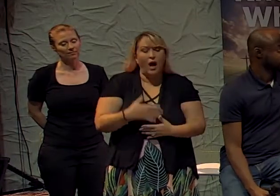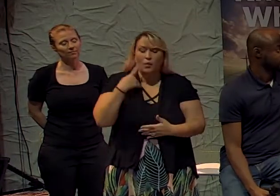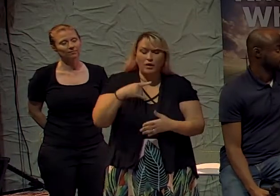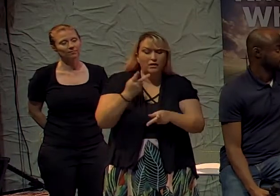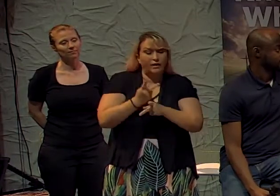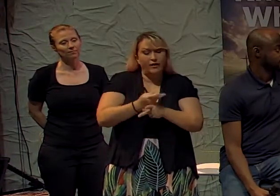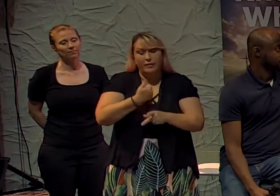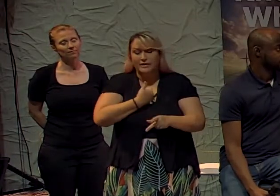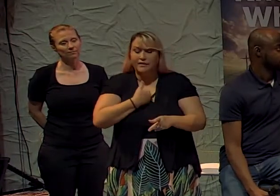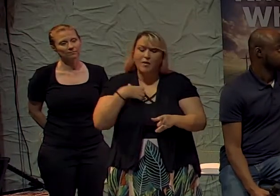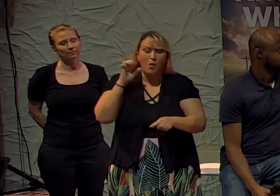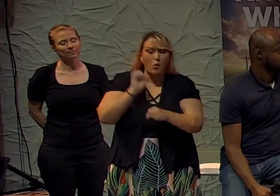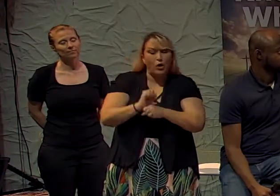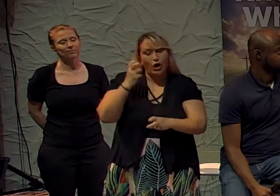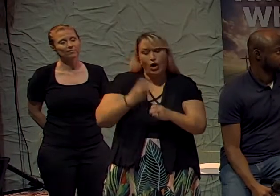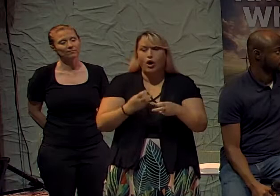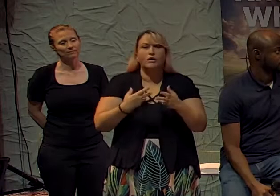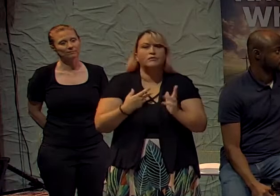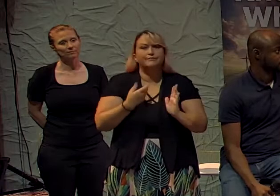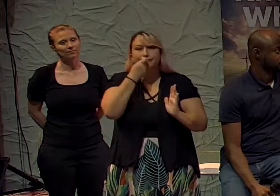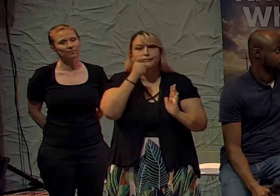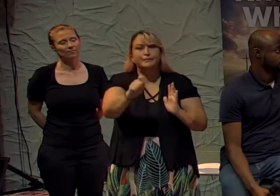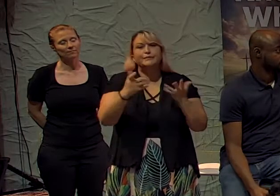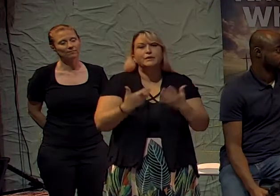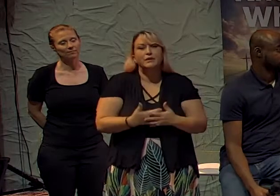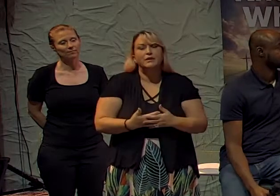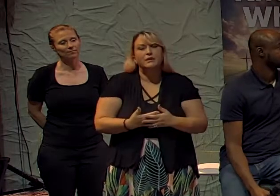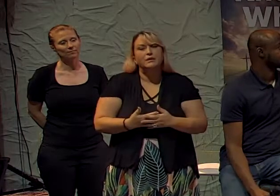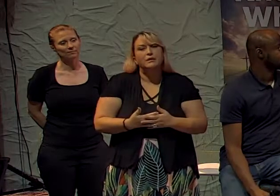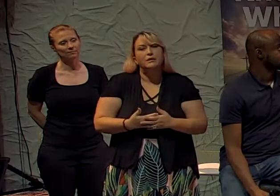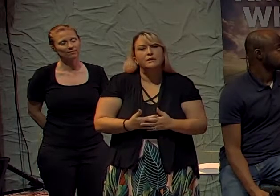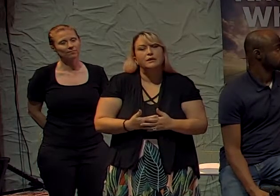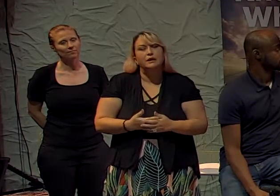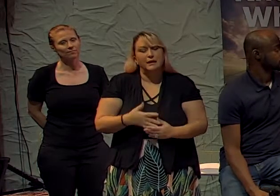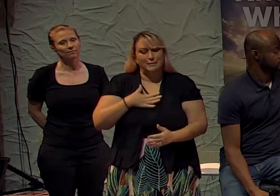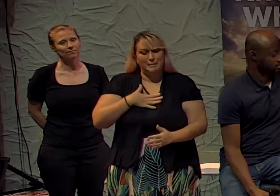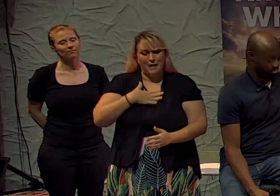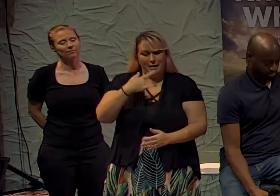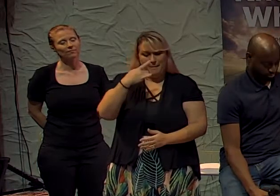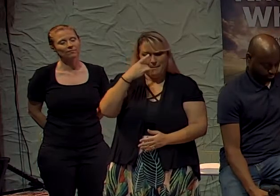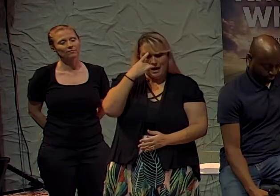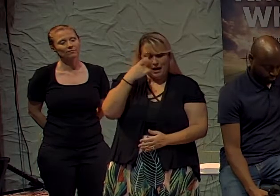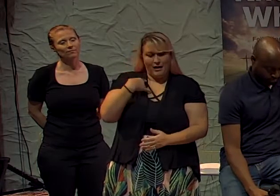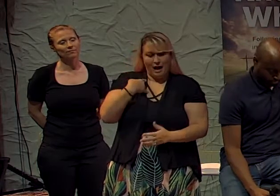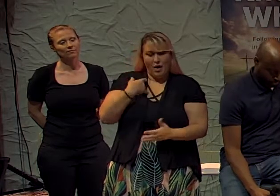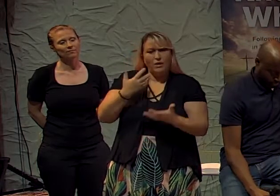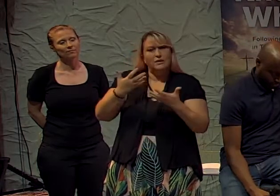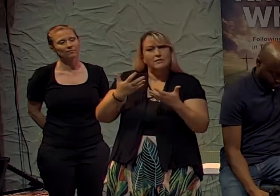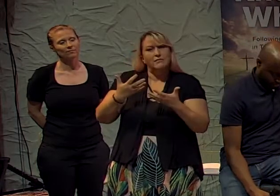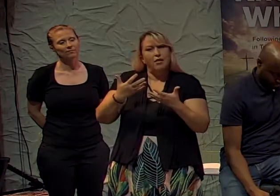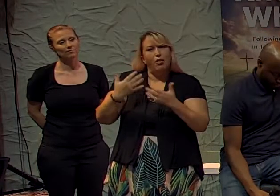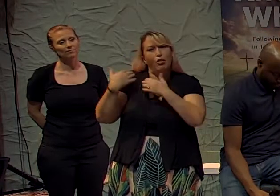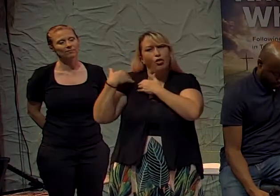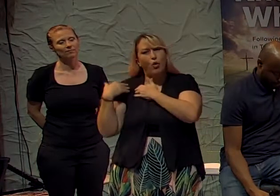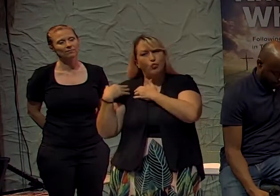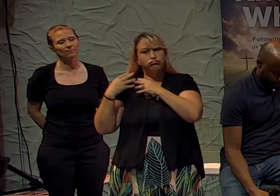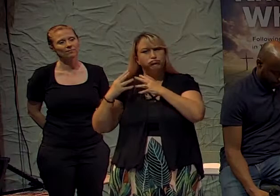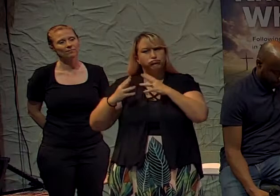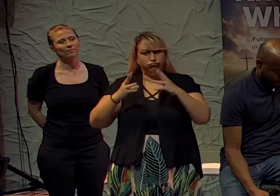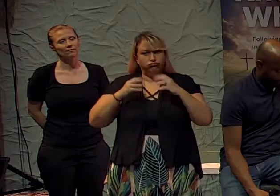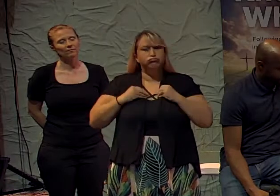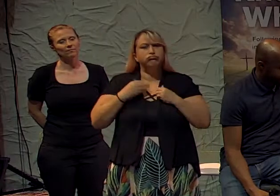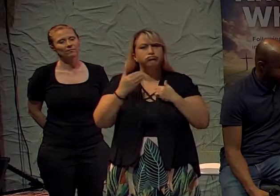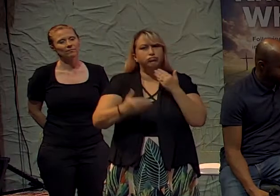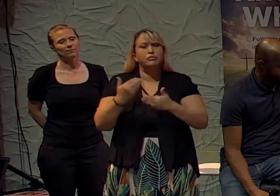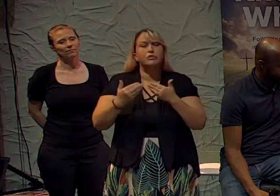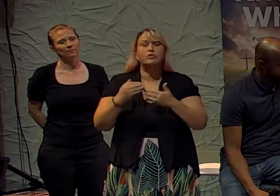self-sufficient. I'm going to work hard. And in my mind, I was carrying a load. And so Jim got through another